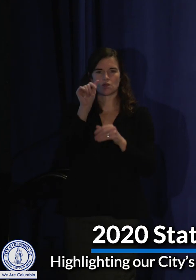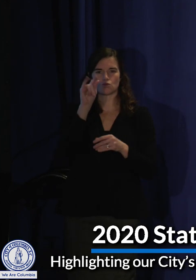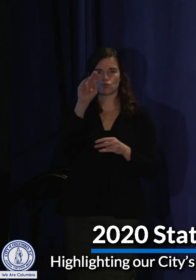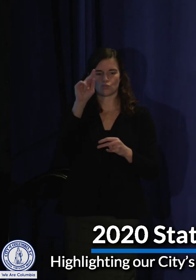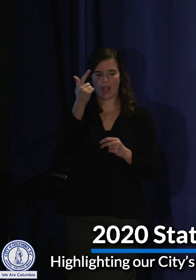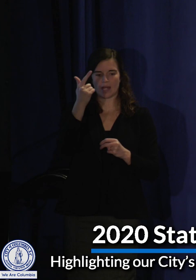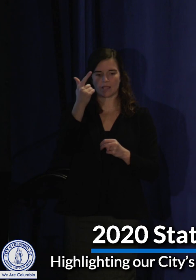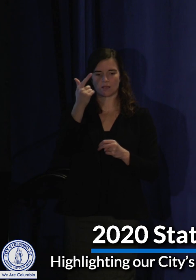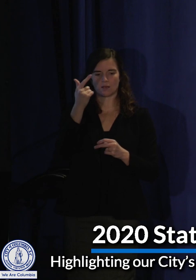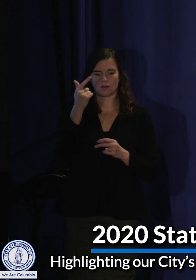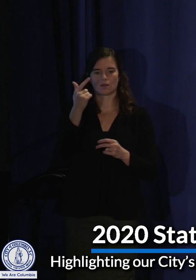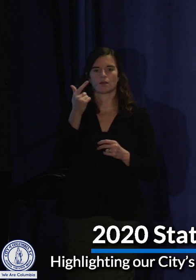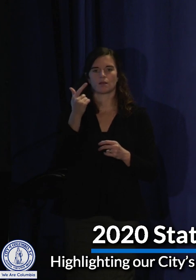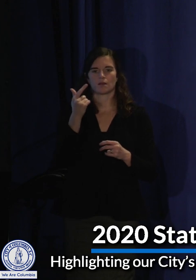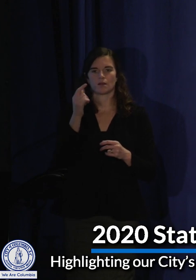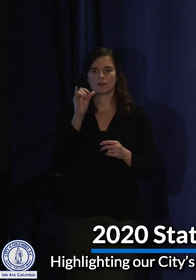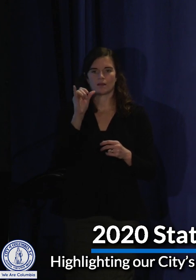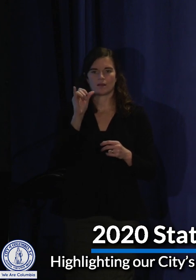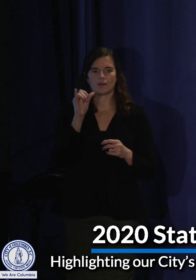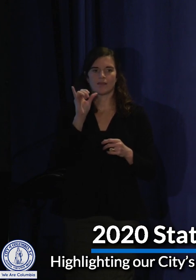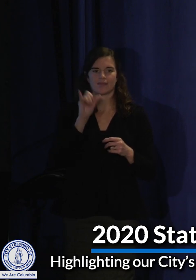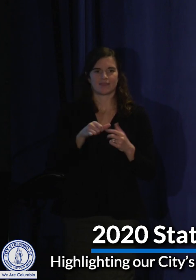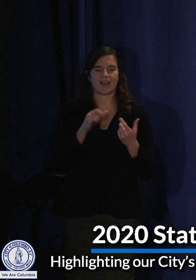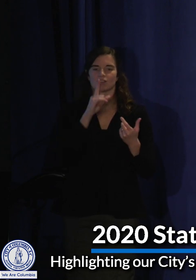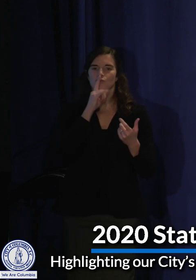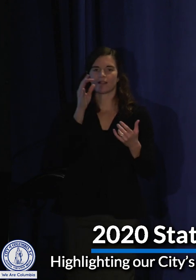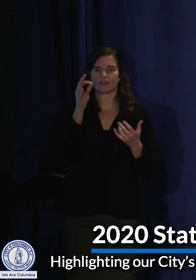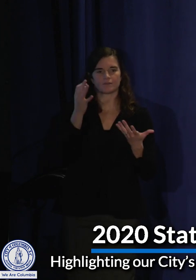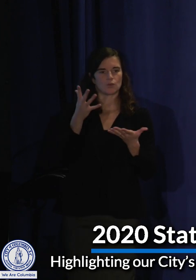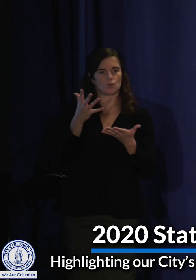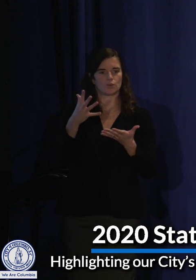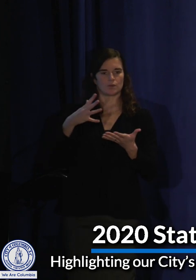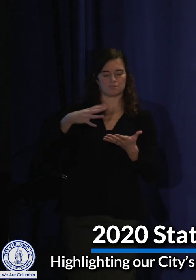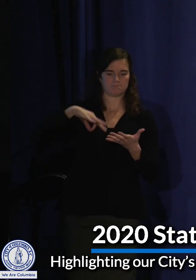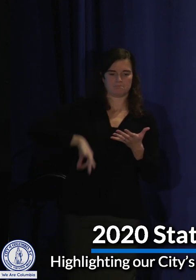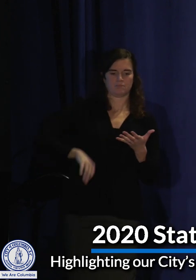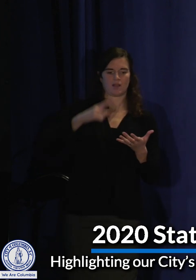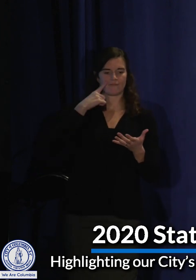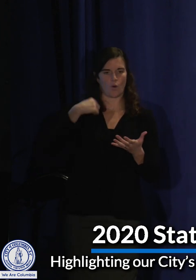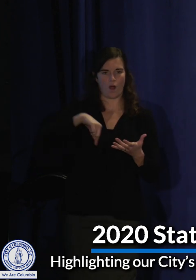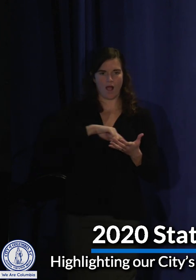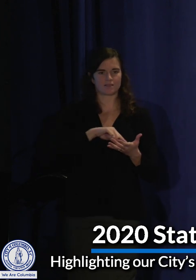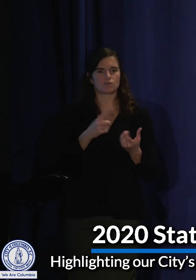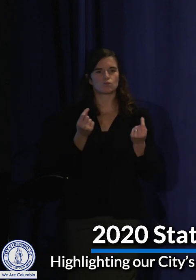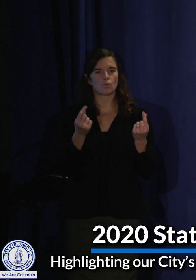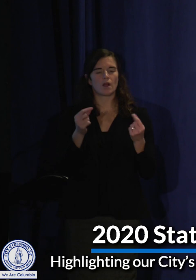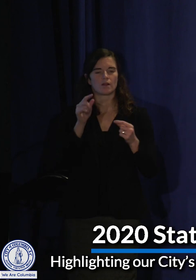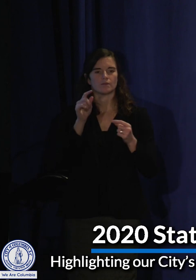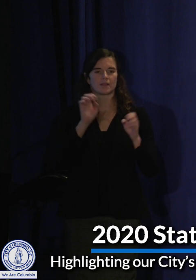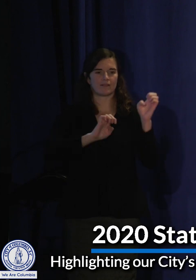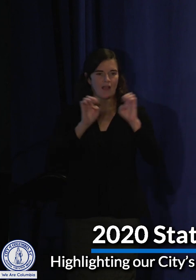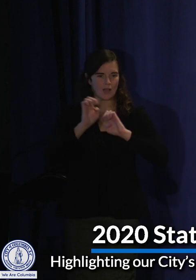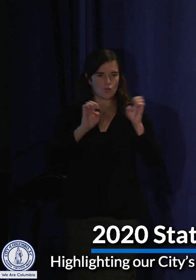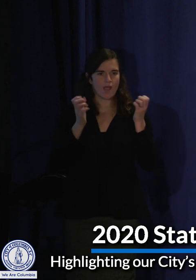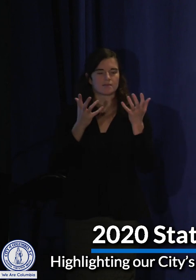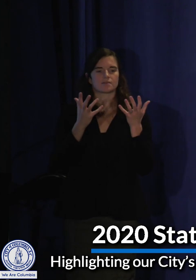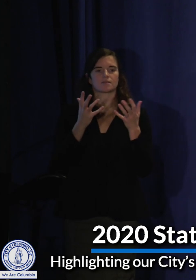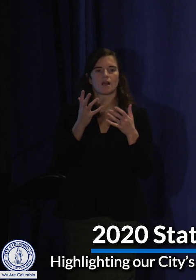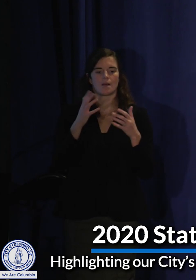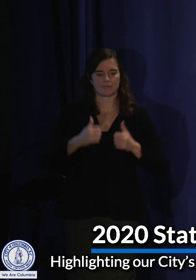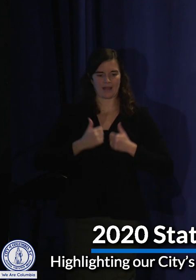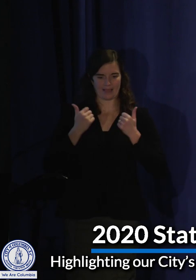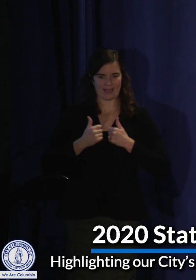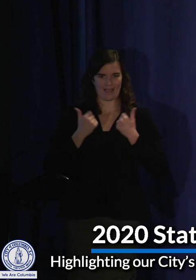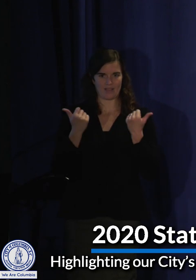Communities, a feather in our cap on sustainability that evaluates the living and sustainability of U.S.